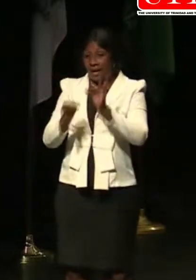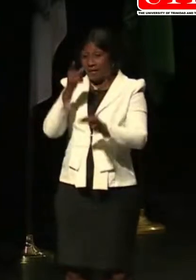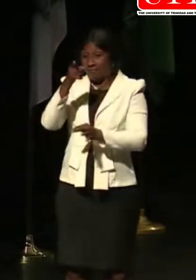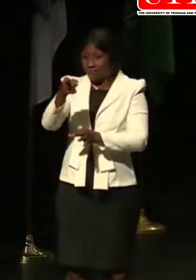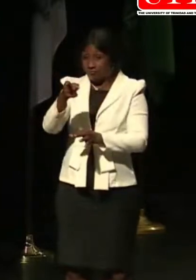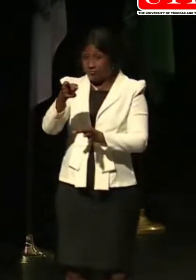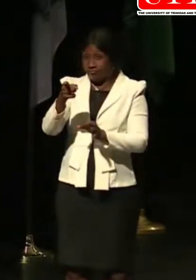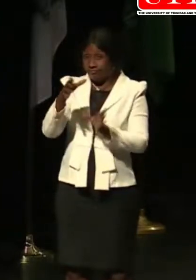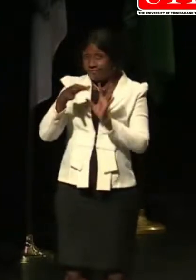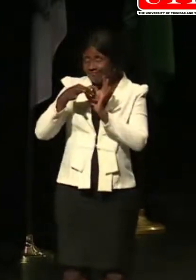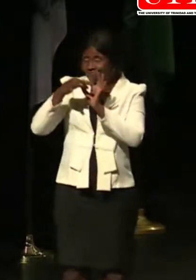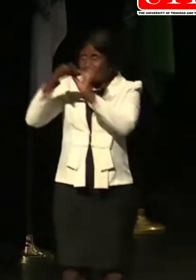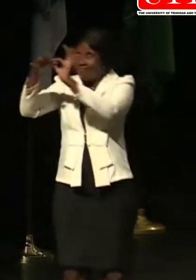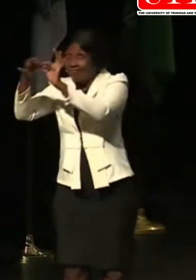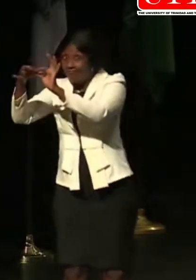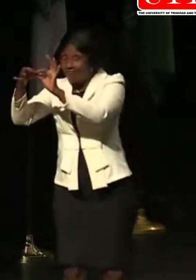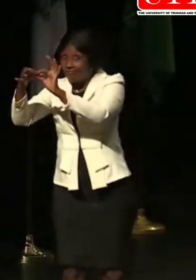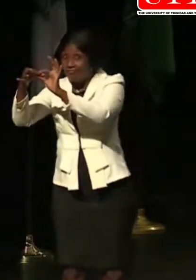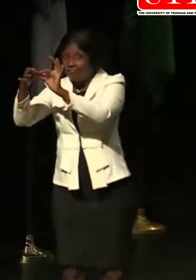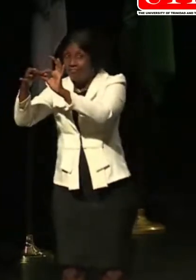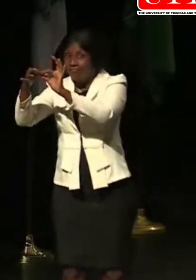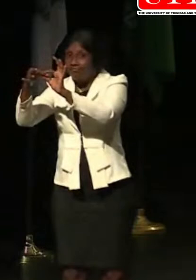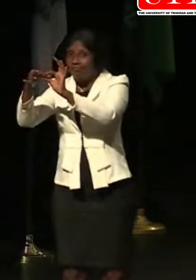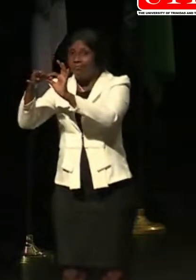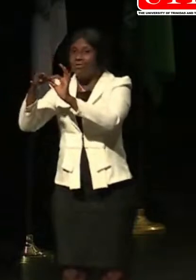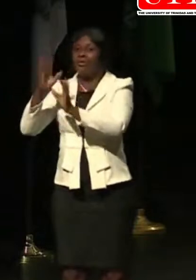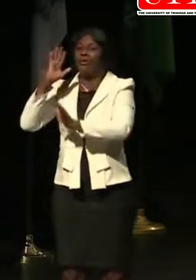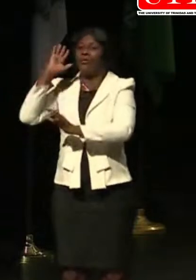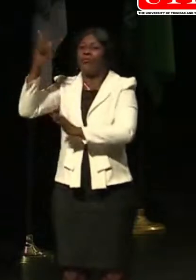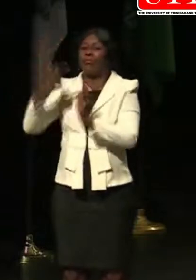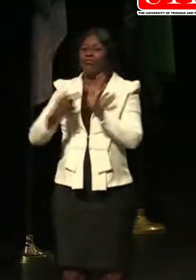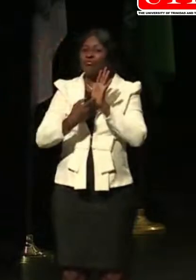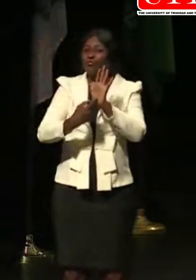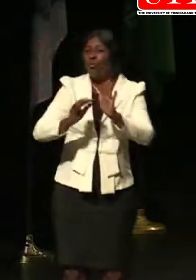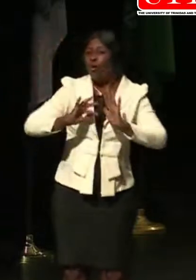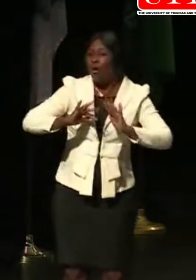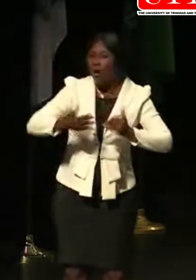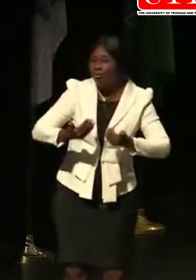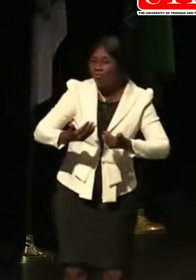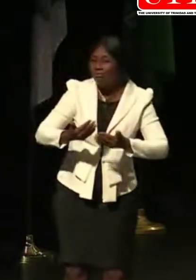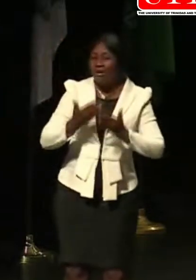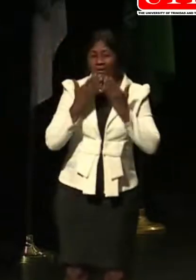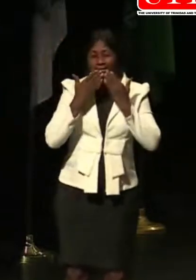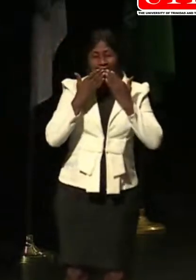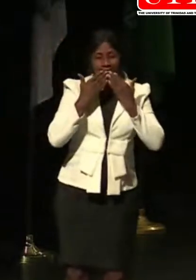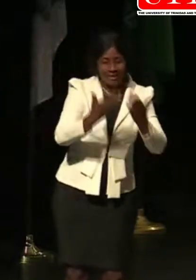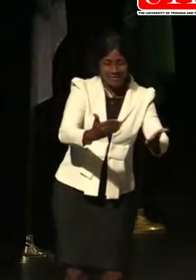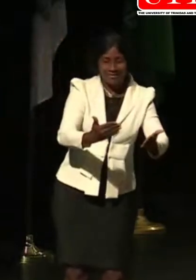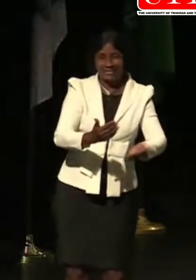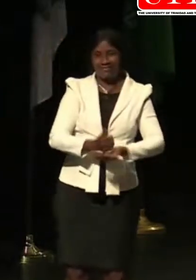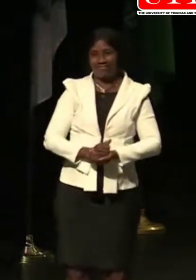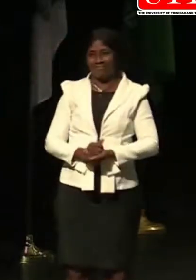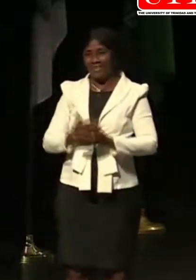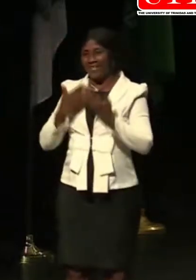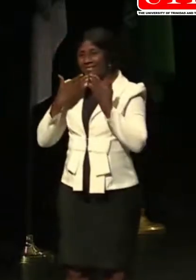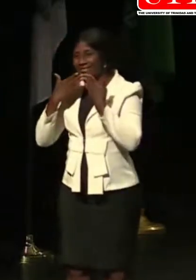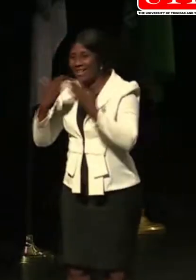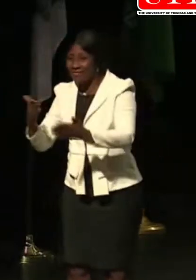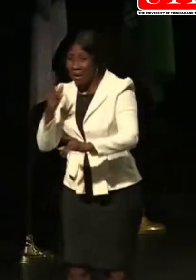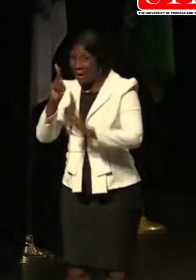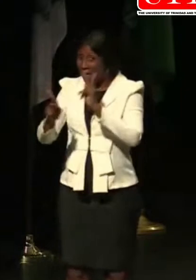of gratitude. And when you meet people who have ingratitude, you know that they have no